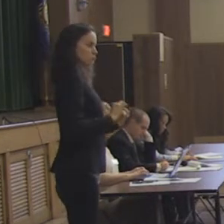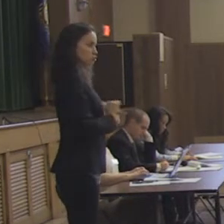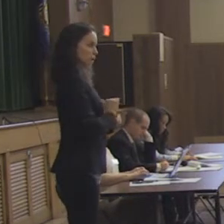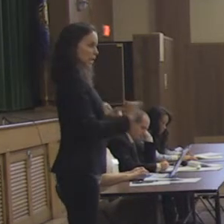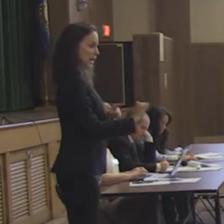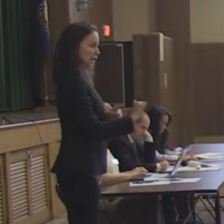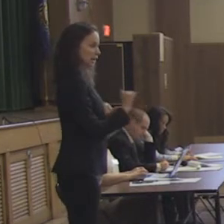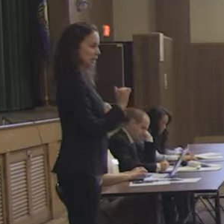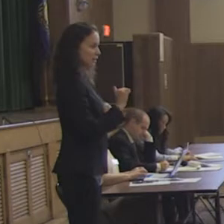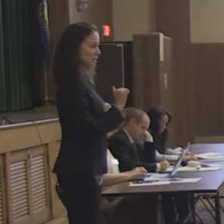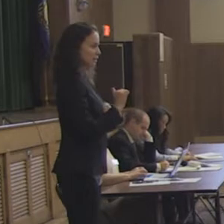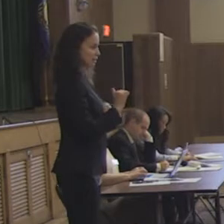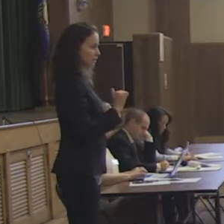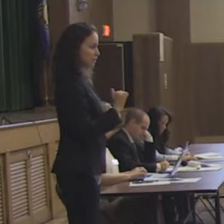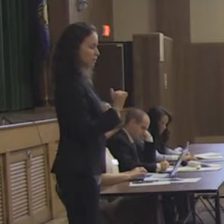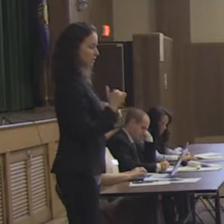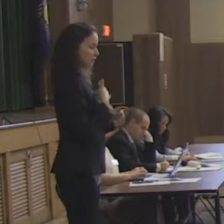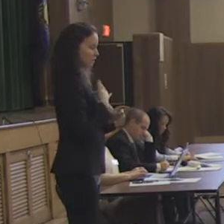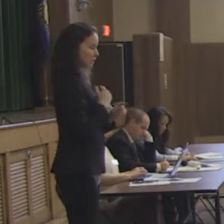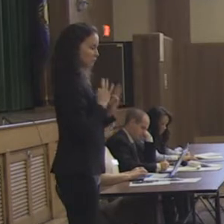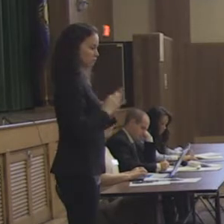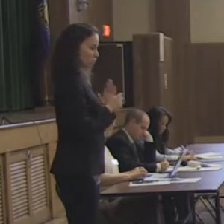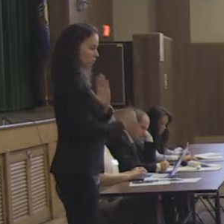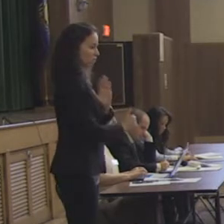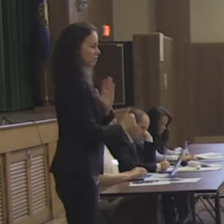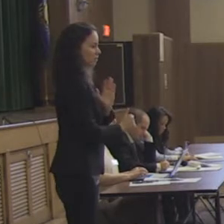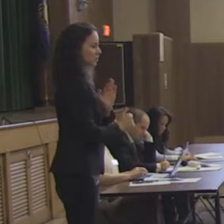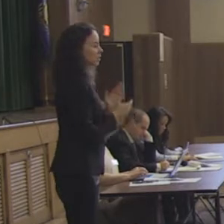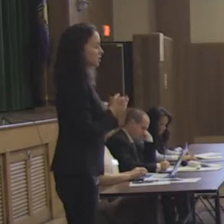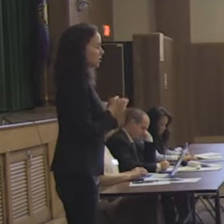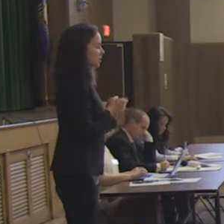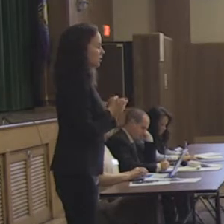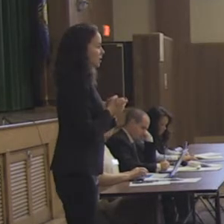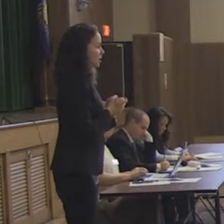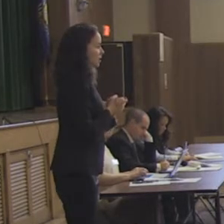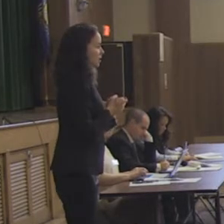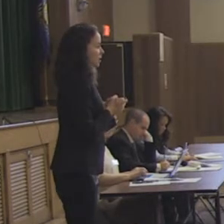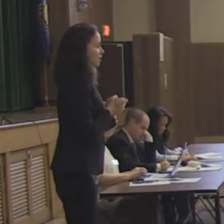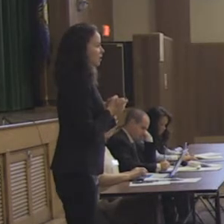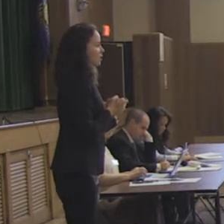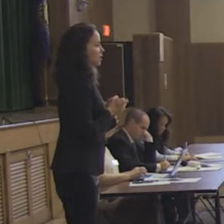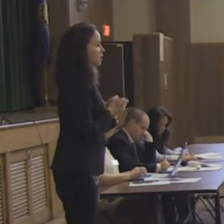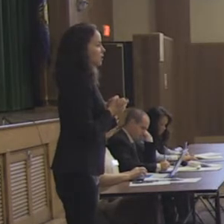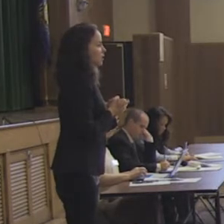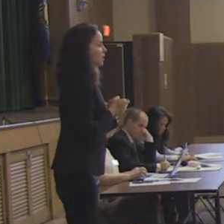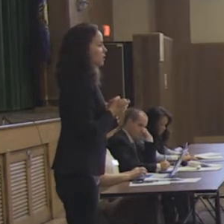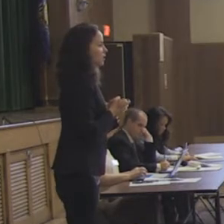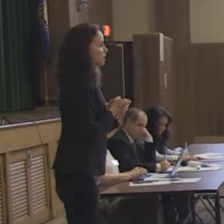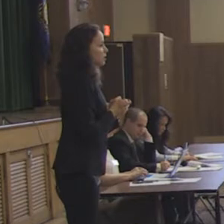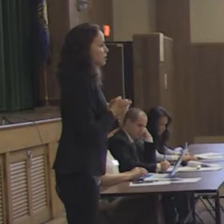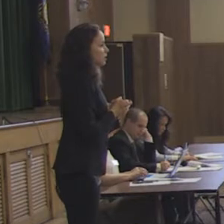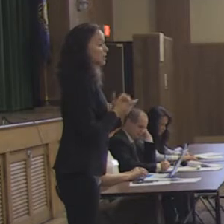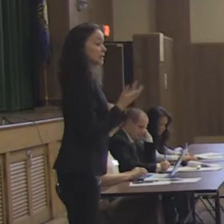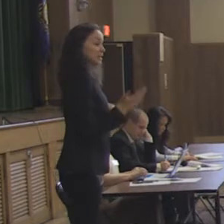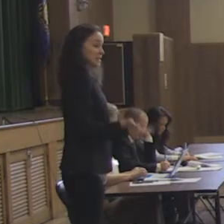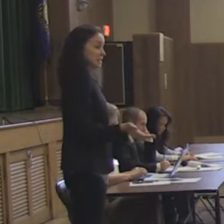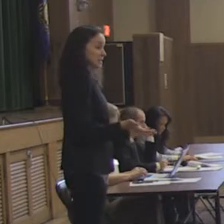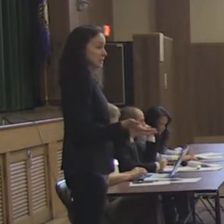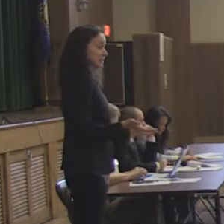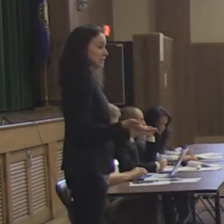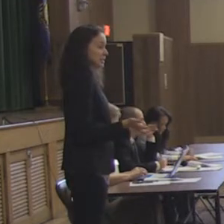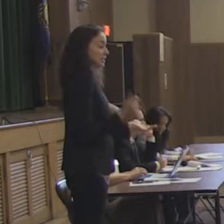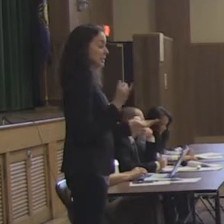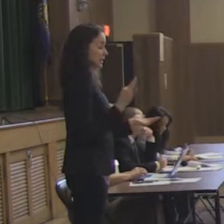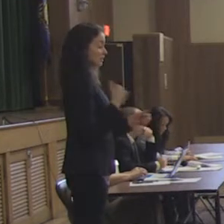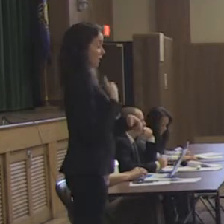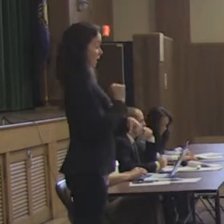very, very important and compelling. And people are only going to have as good an experience as